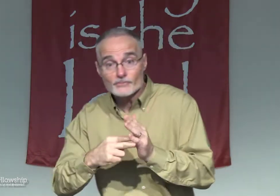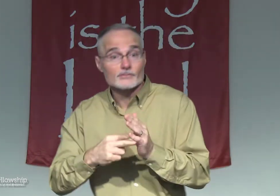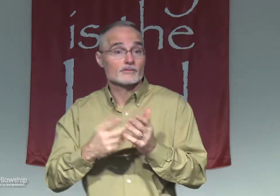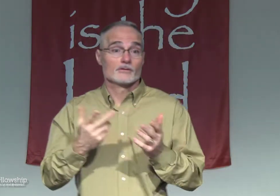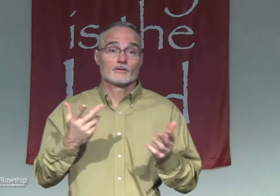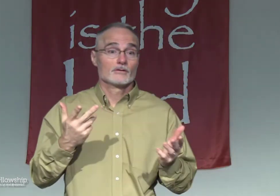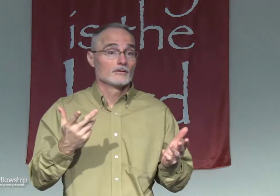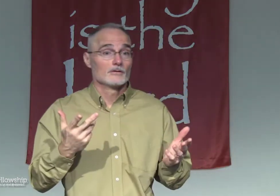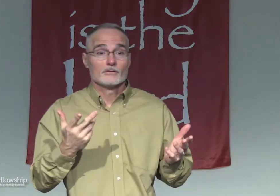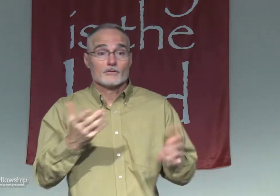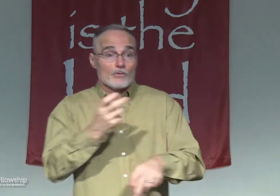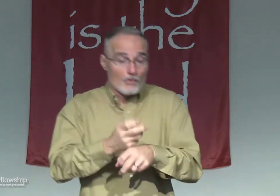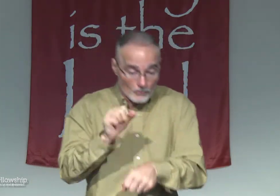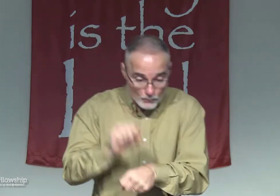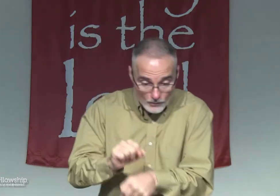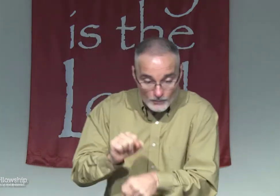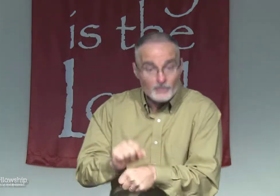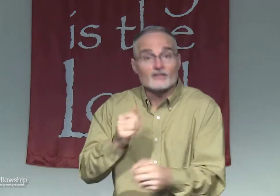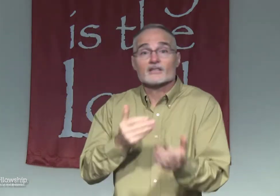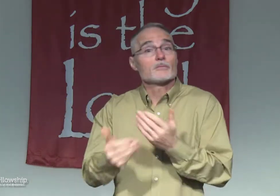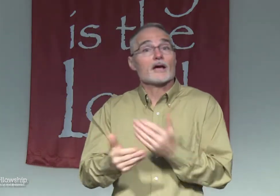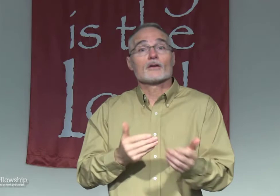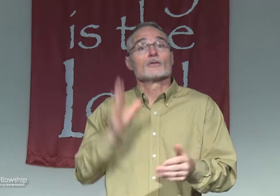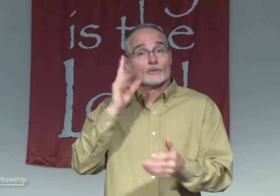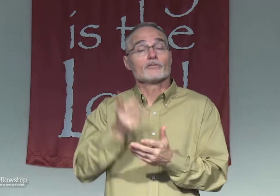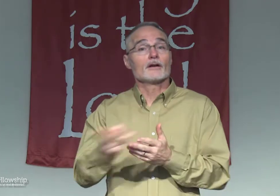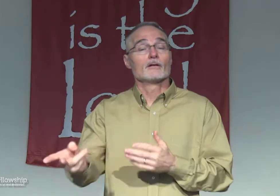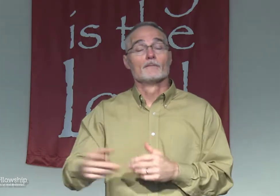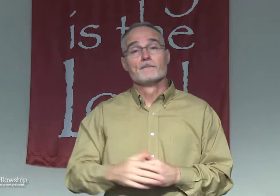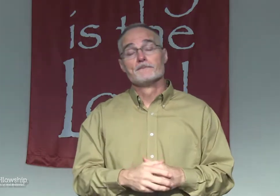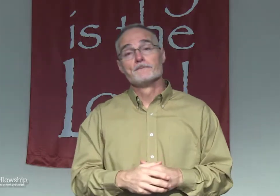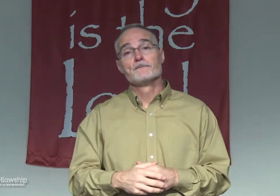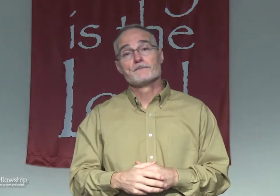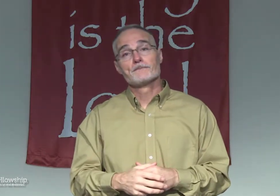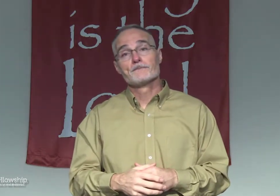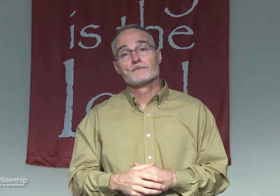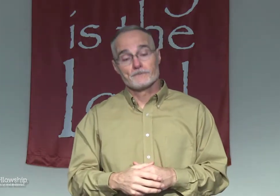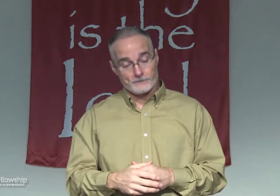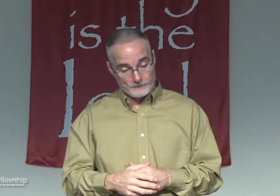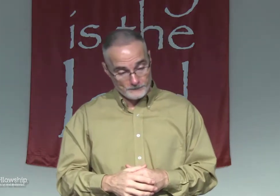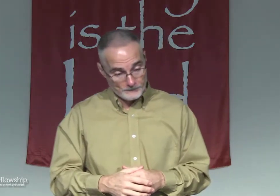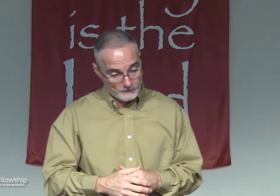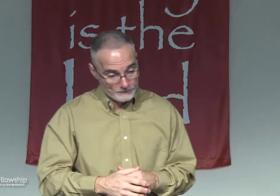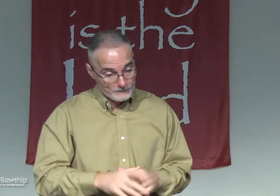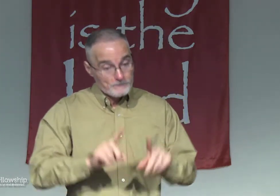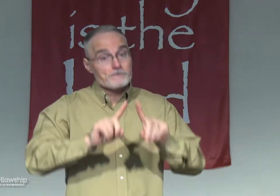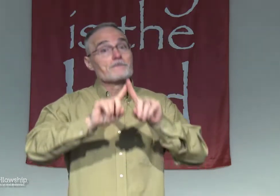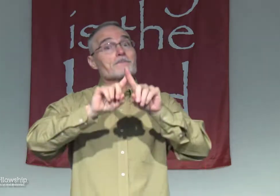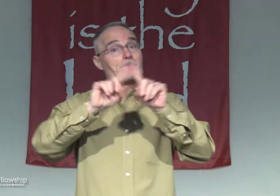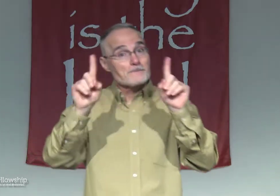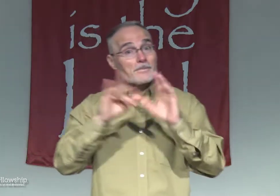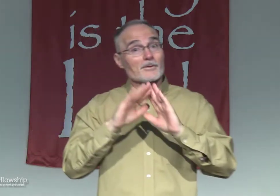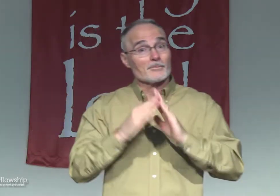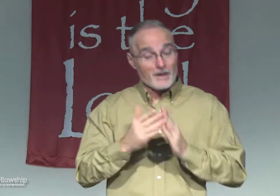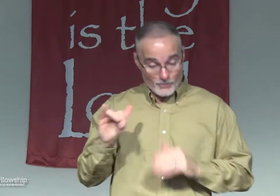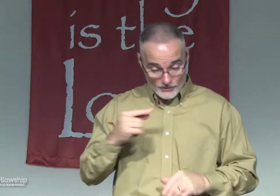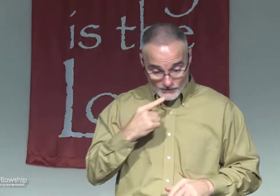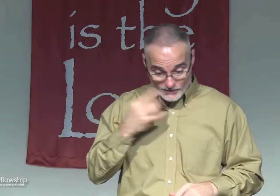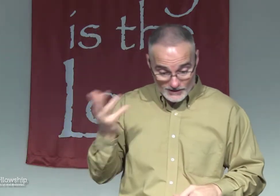may be well-intentioned. You may be sincere. You may work hard. But you alone will fail. But